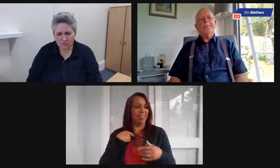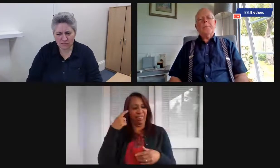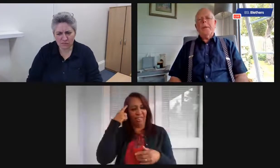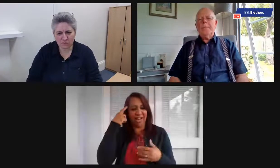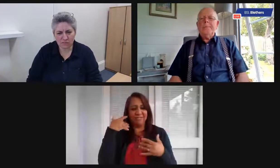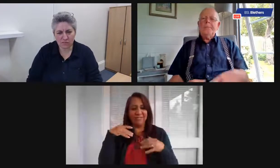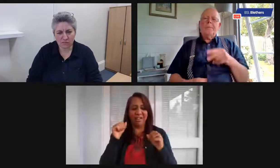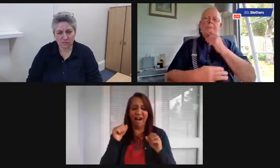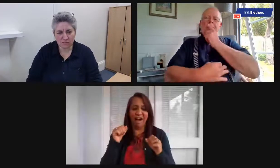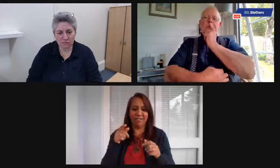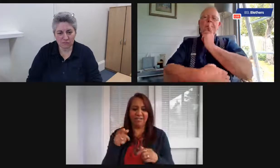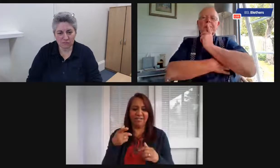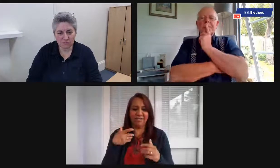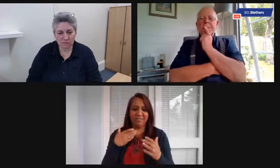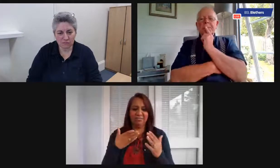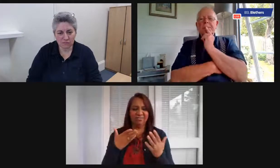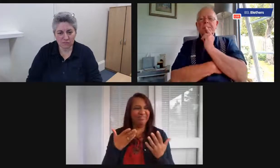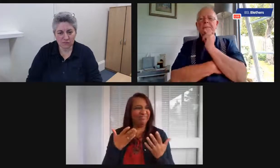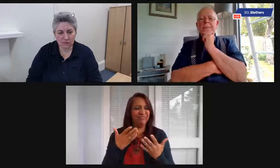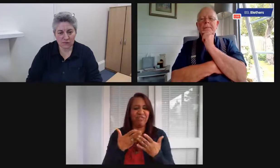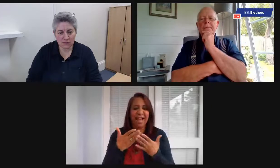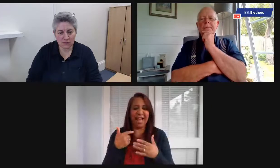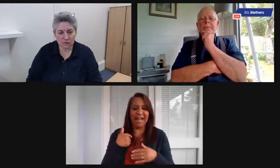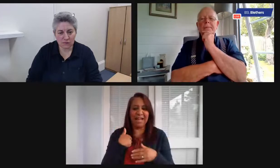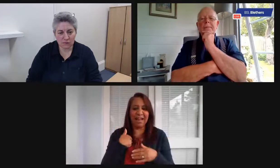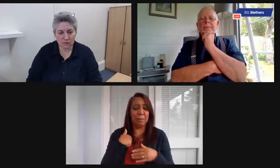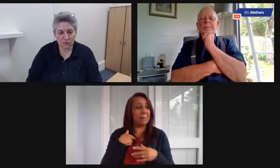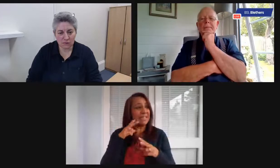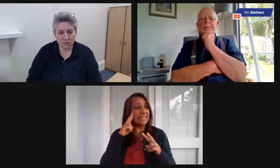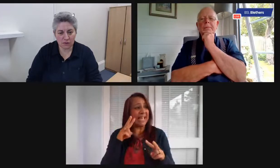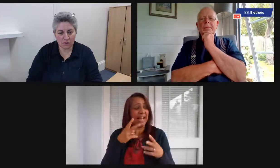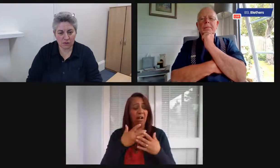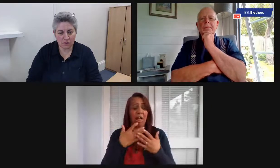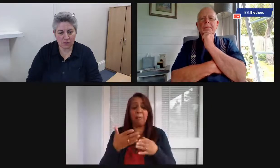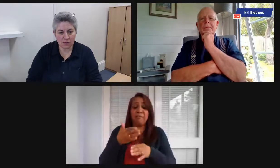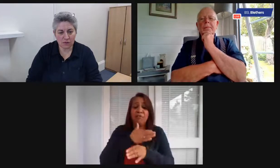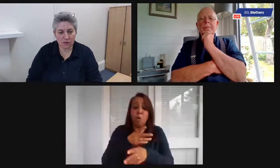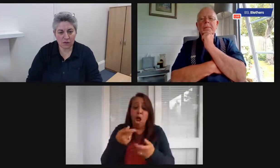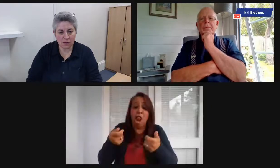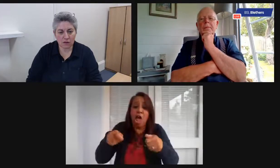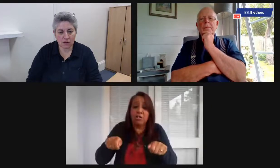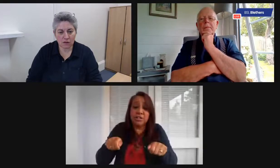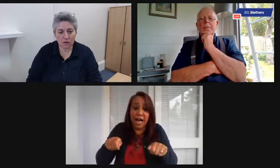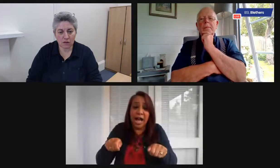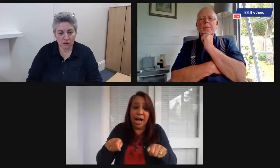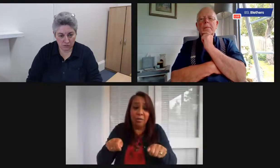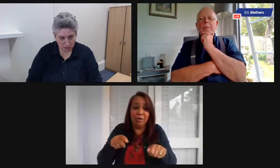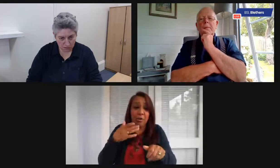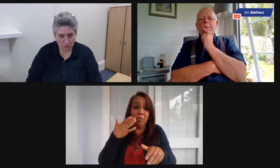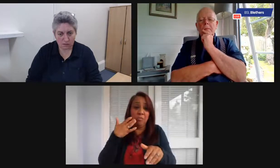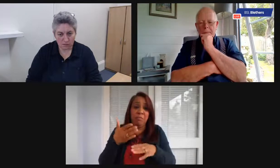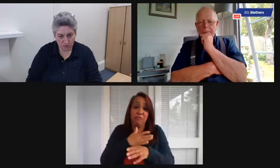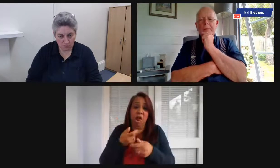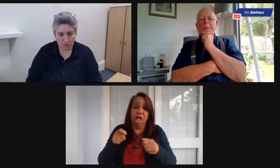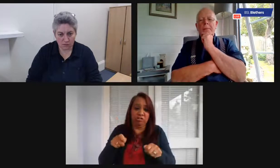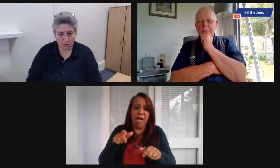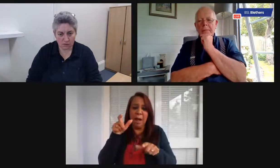in nature? I think really when I started to do like really looking about, it was